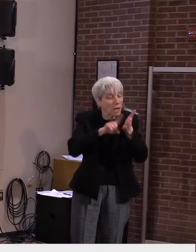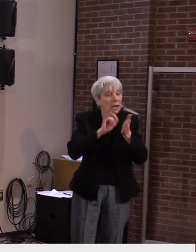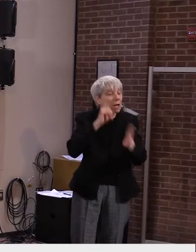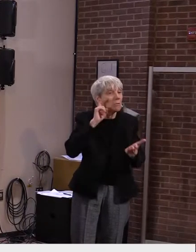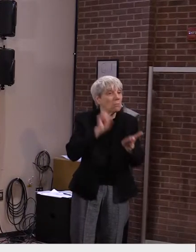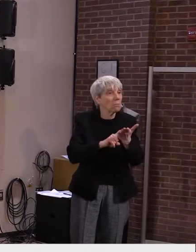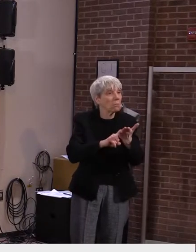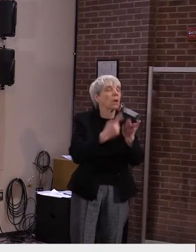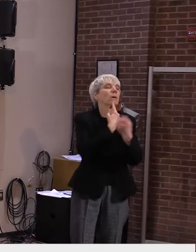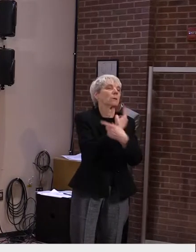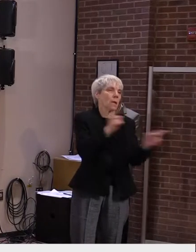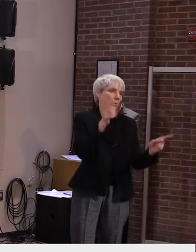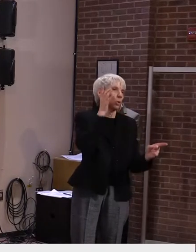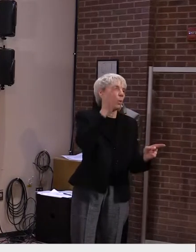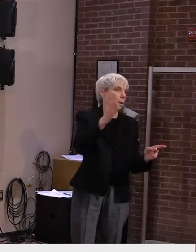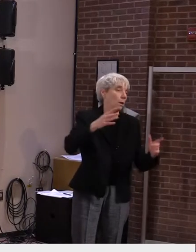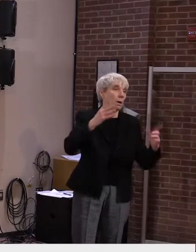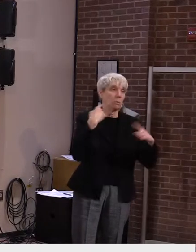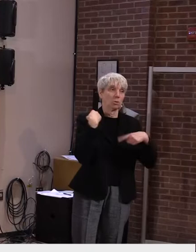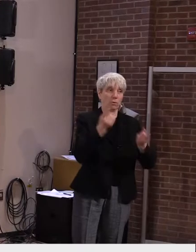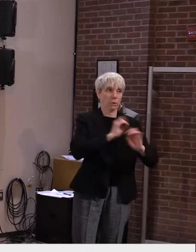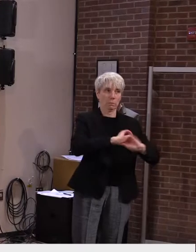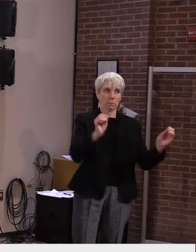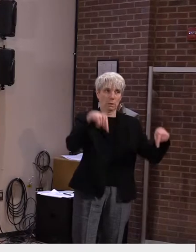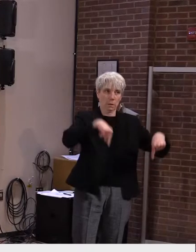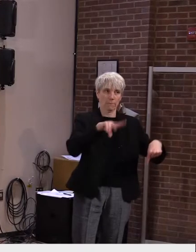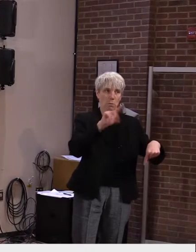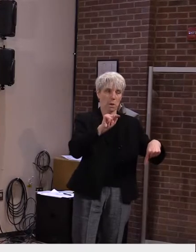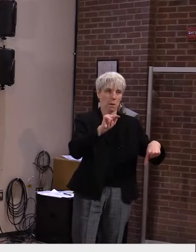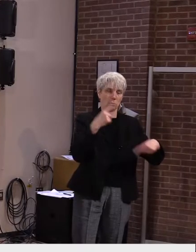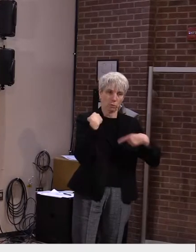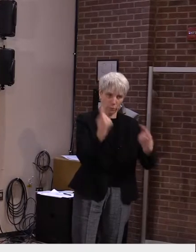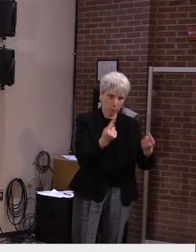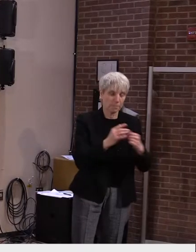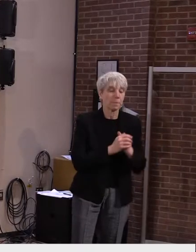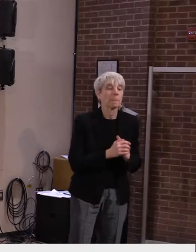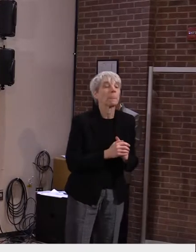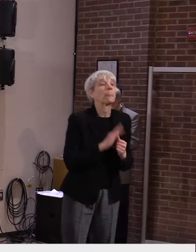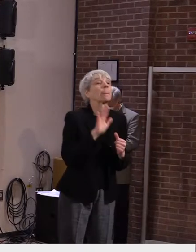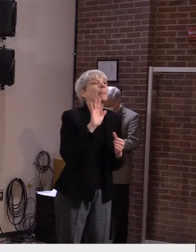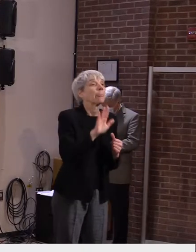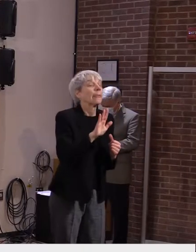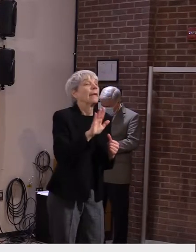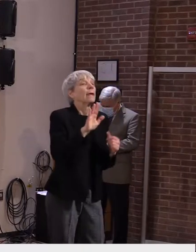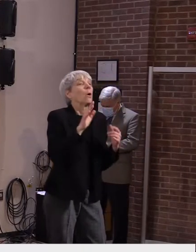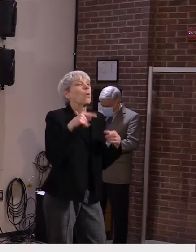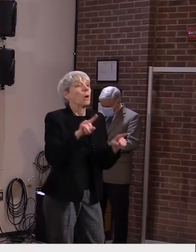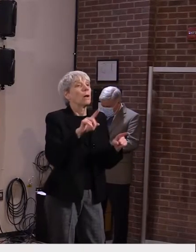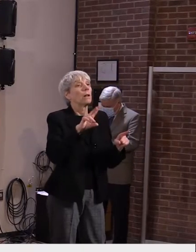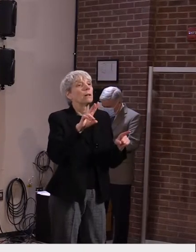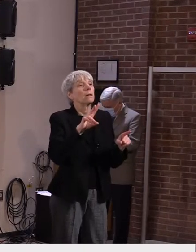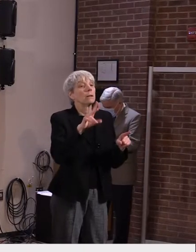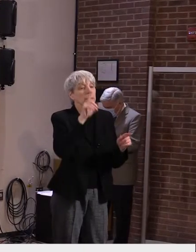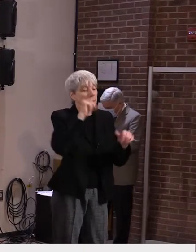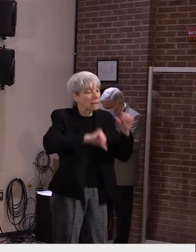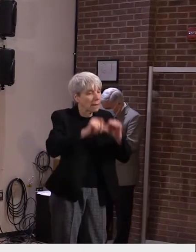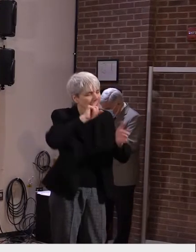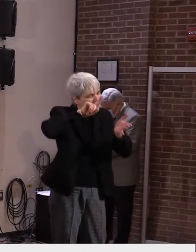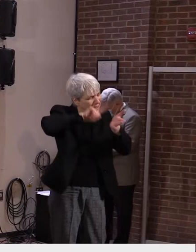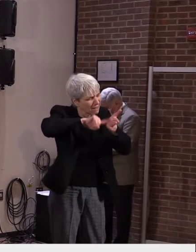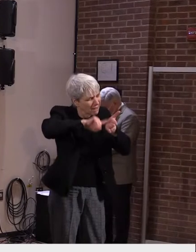Vermont. Now, while scientists are learning more about this new variant, and this will take several